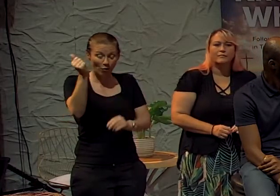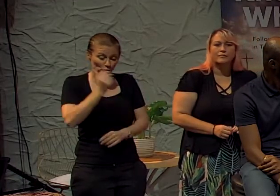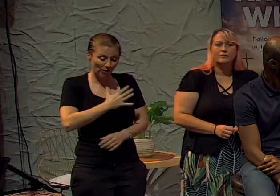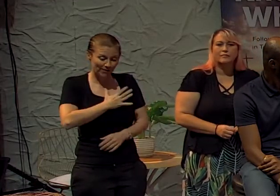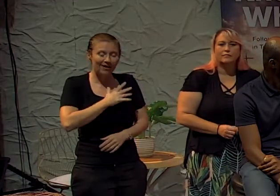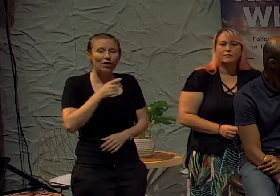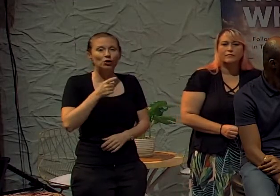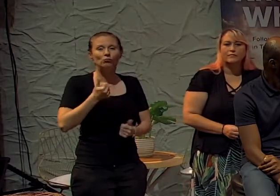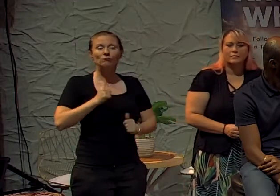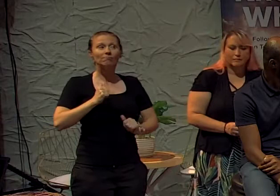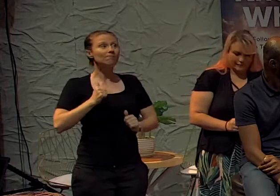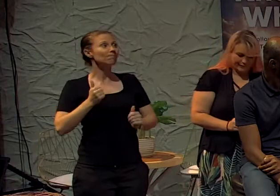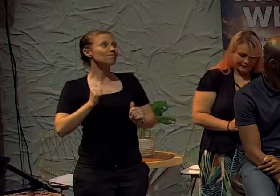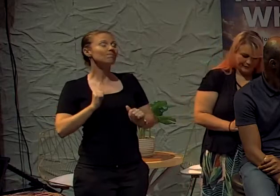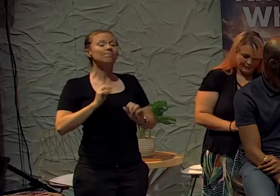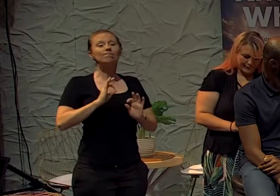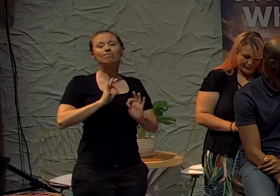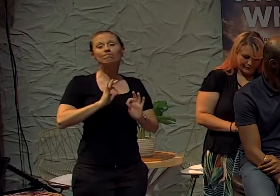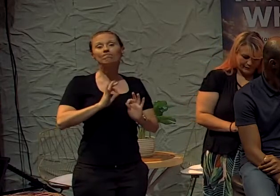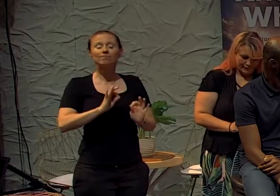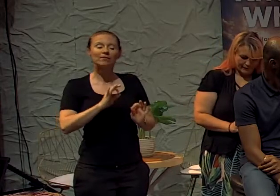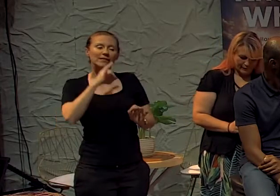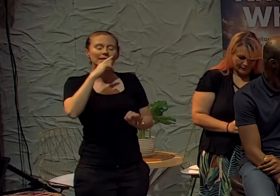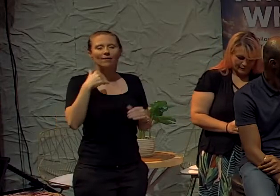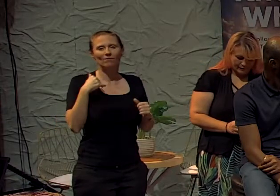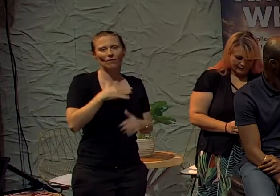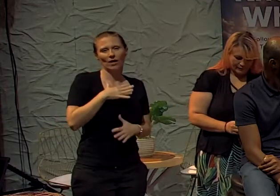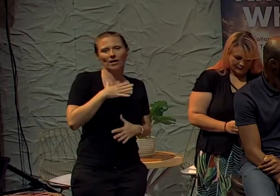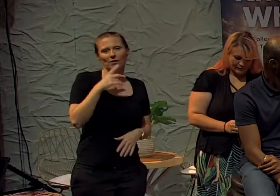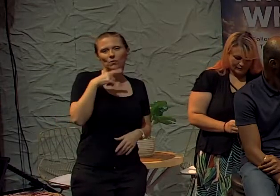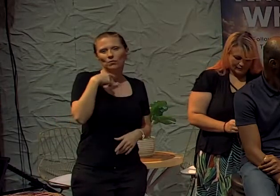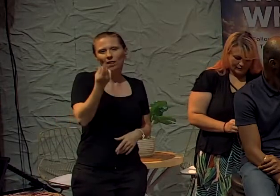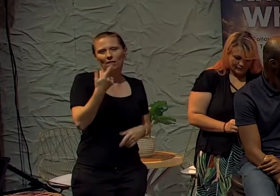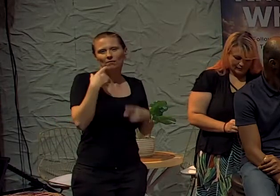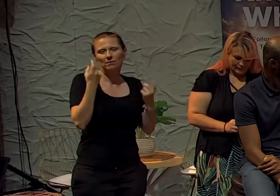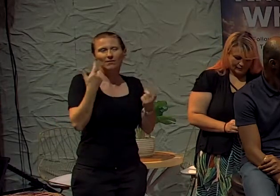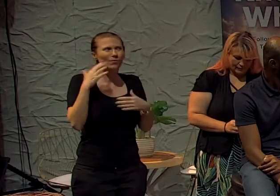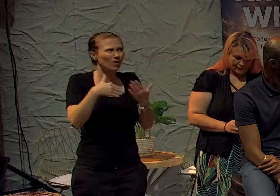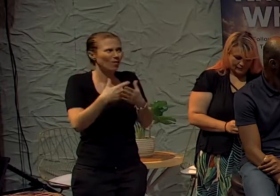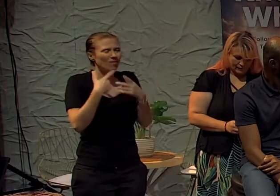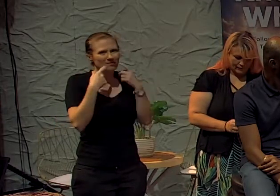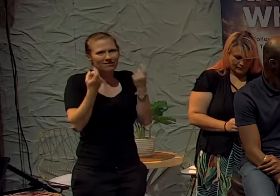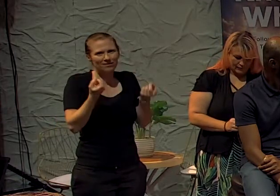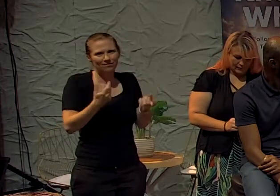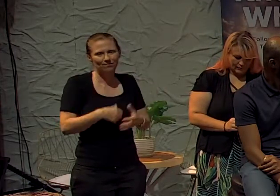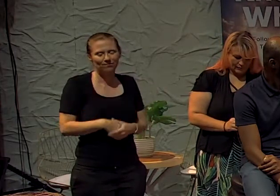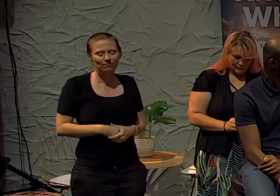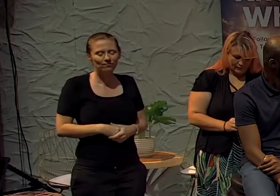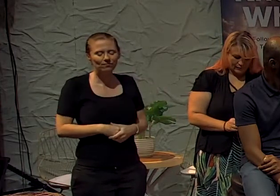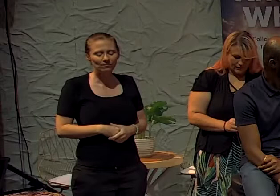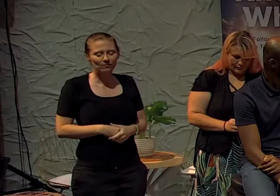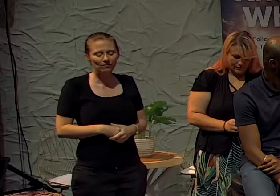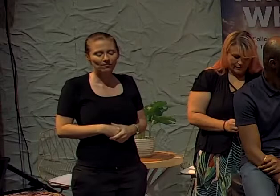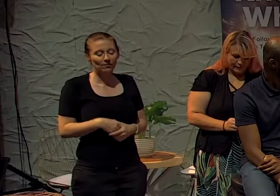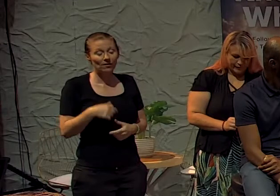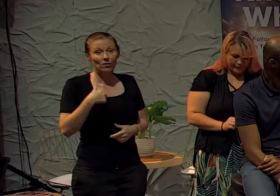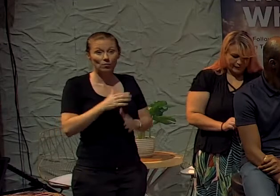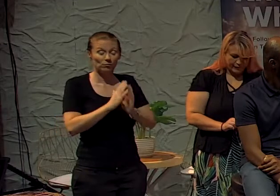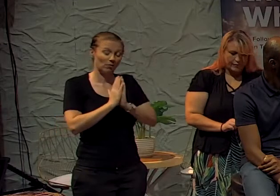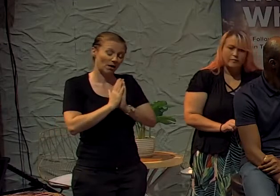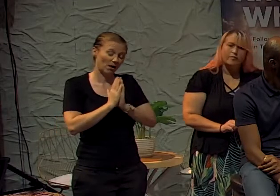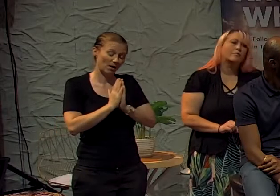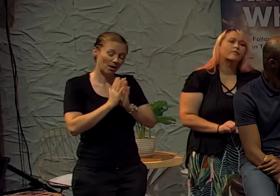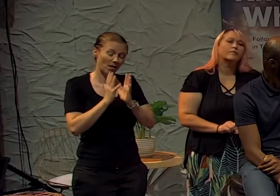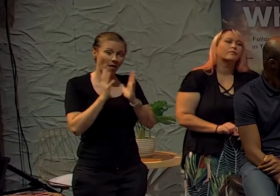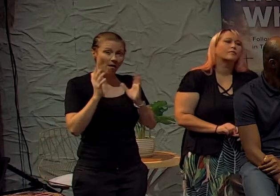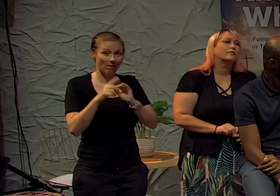be this perfect kid that's afraid to, because they're sinning. We all sin, right? So we really prayed a lot about